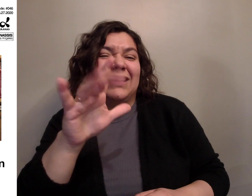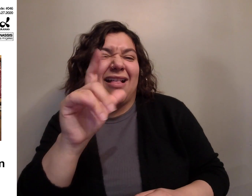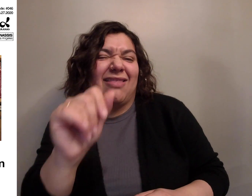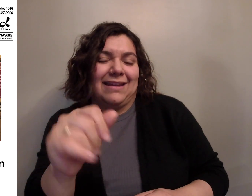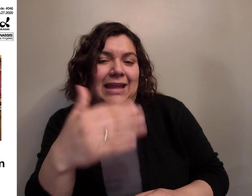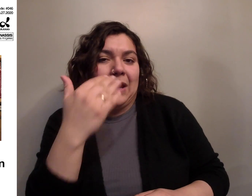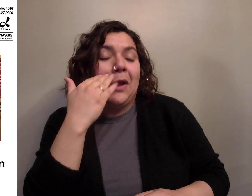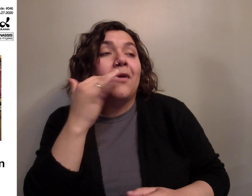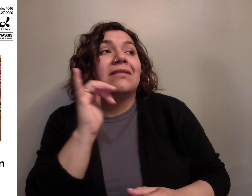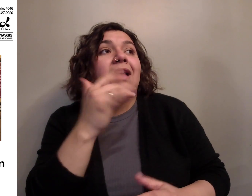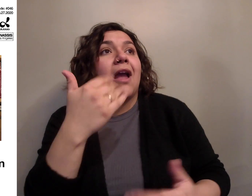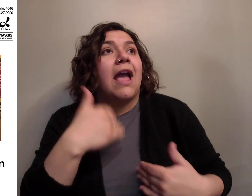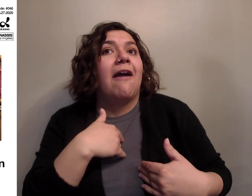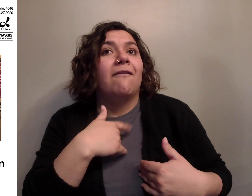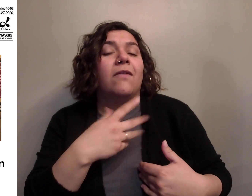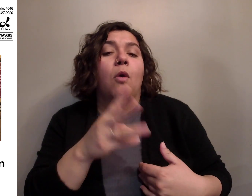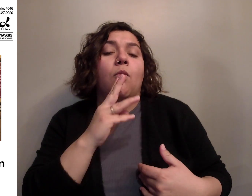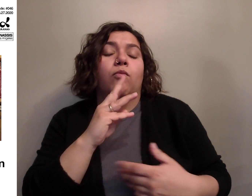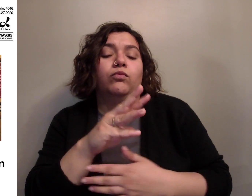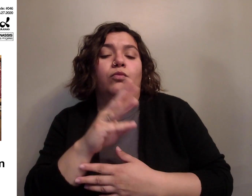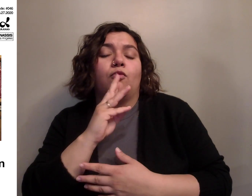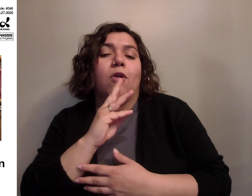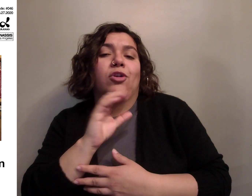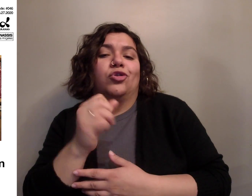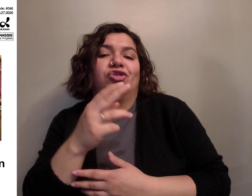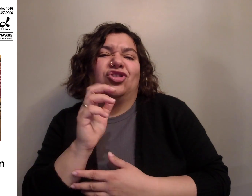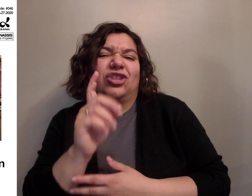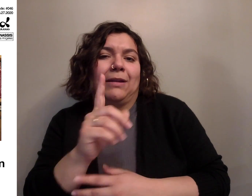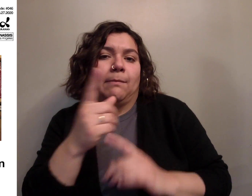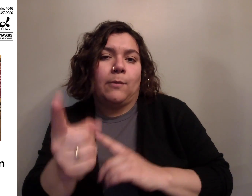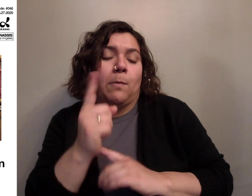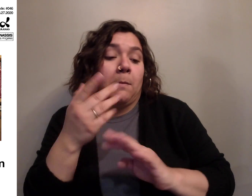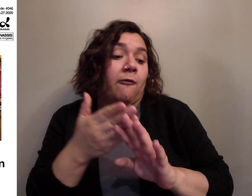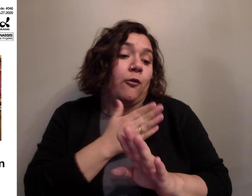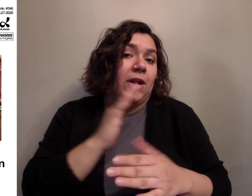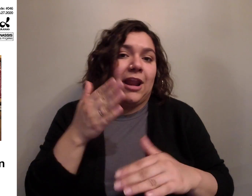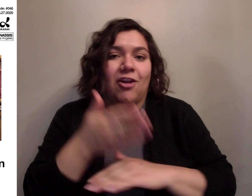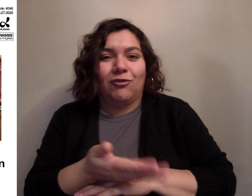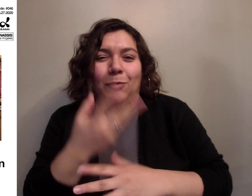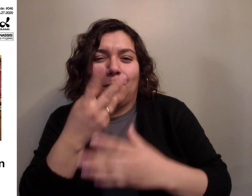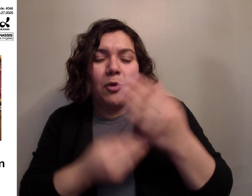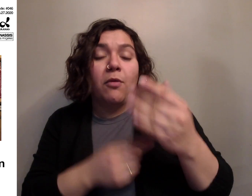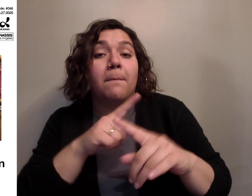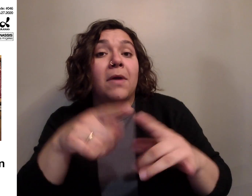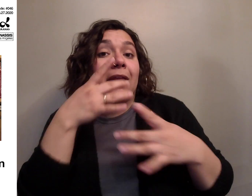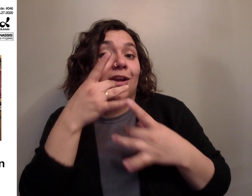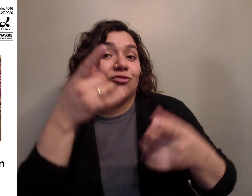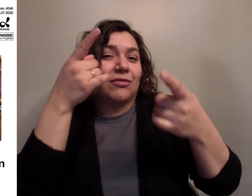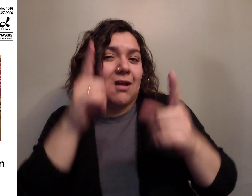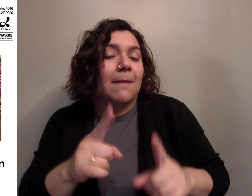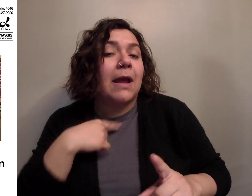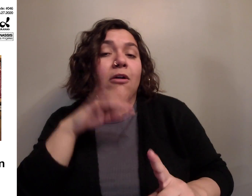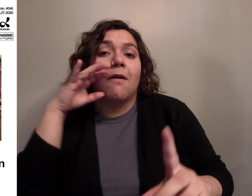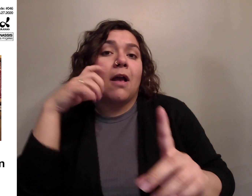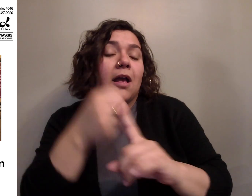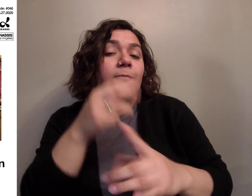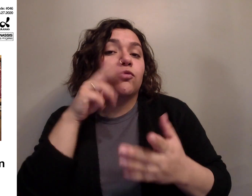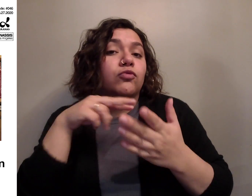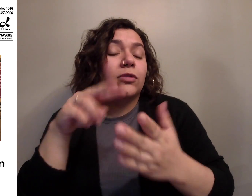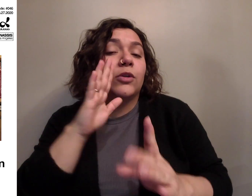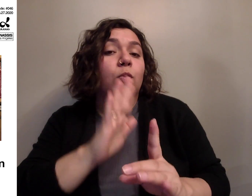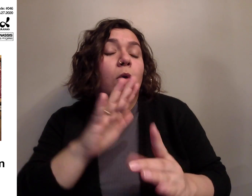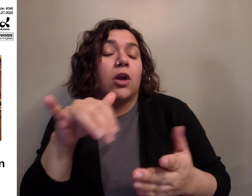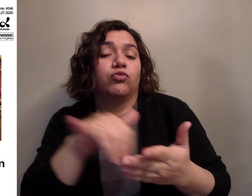CAP at UCLA. It's as if there's a watershed moment before and after. And interestingly enough, I